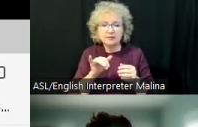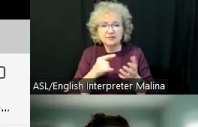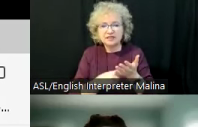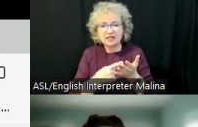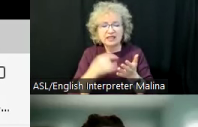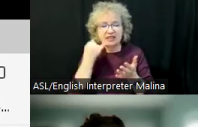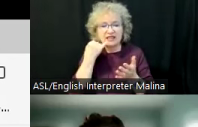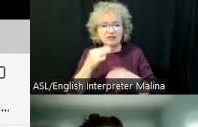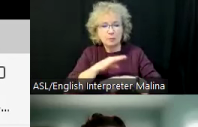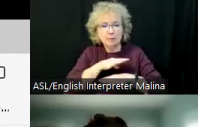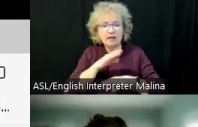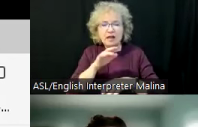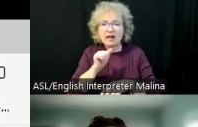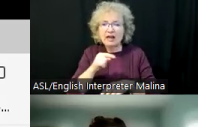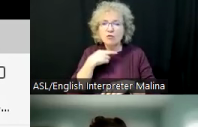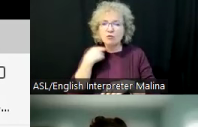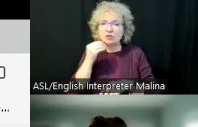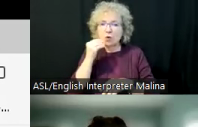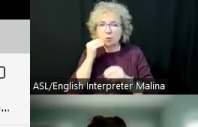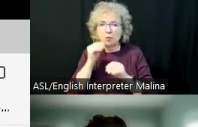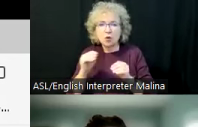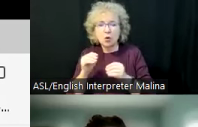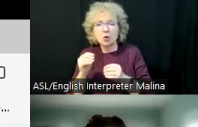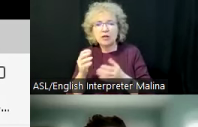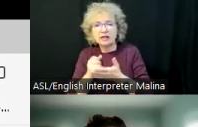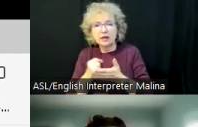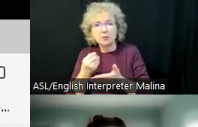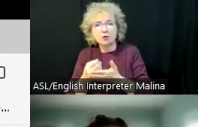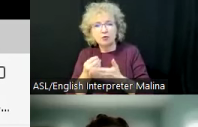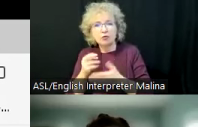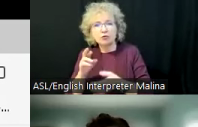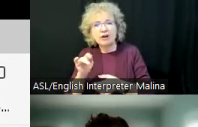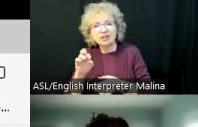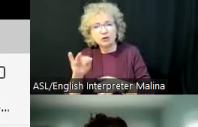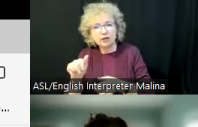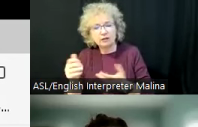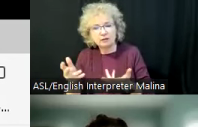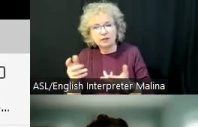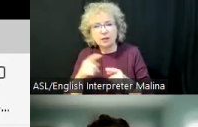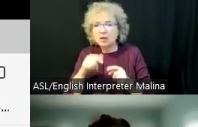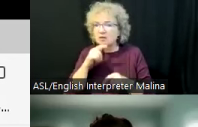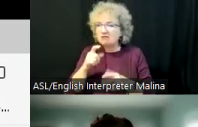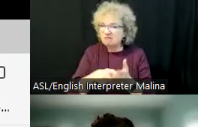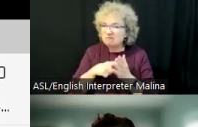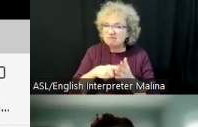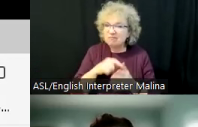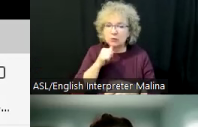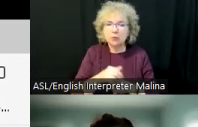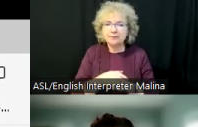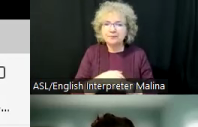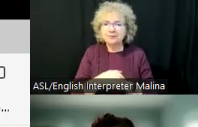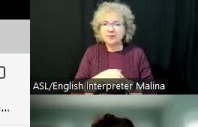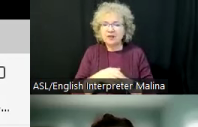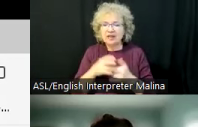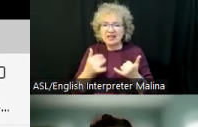at risk of homelessness income criteria, for example, but they don't have to. So at this stage,